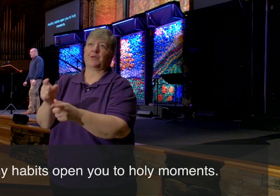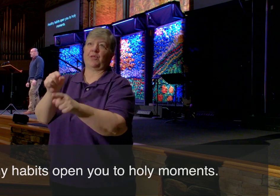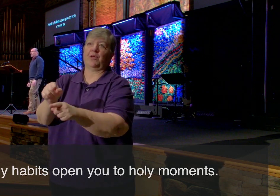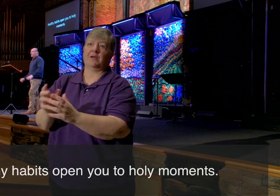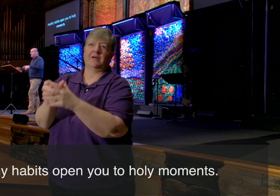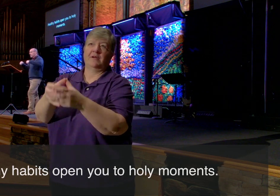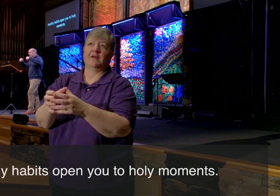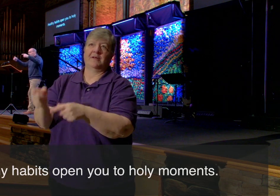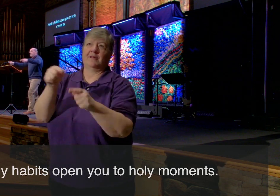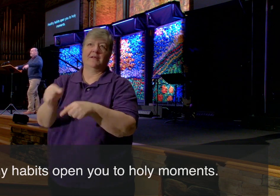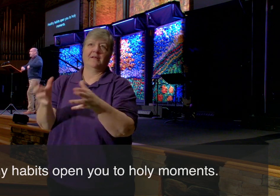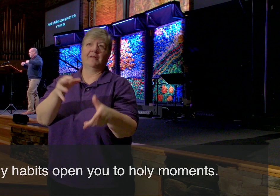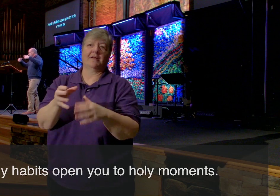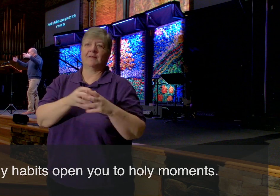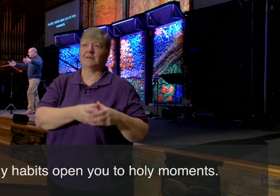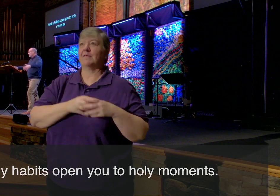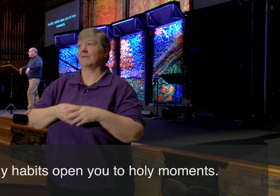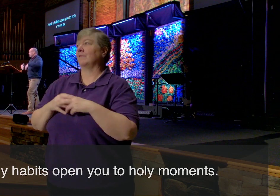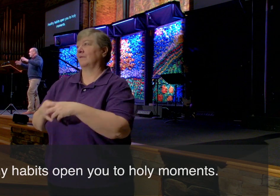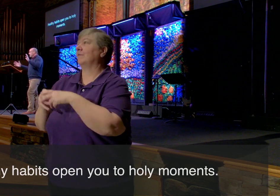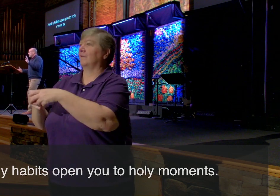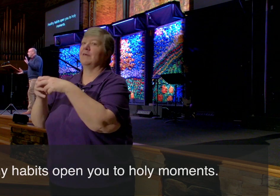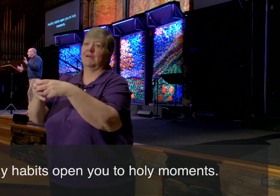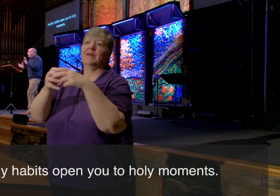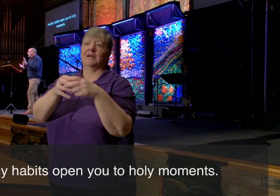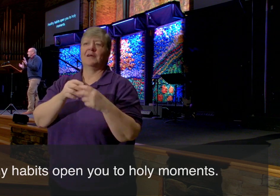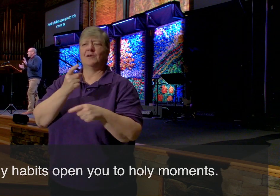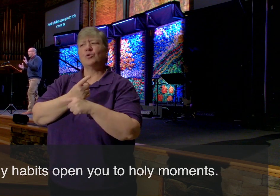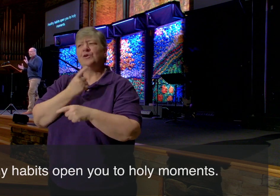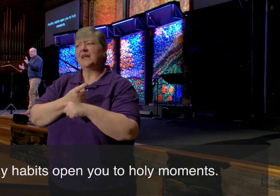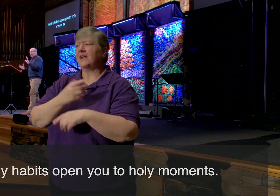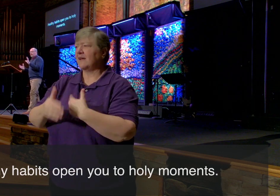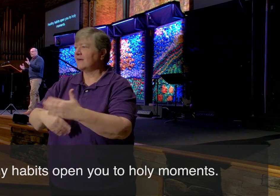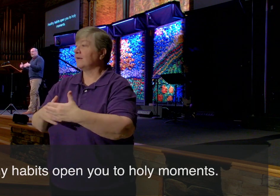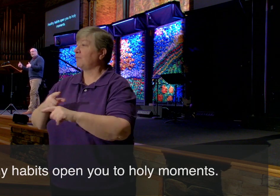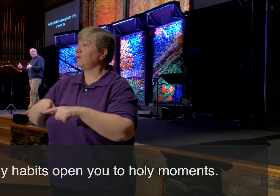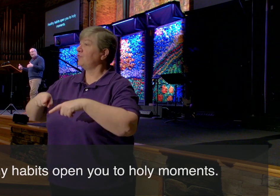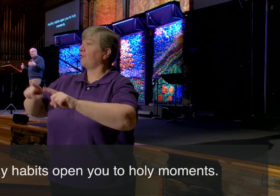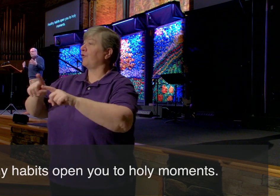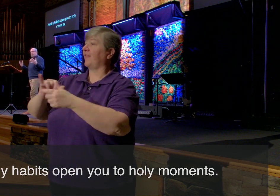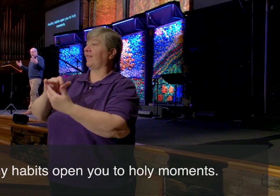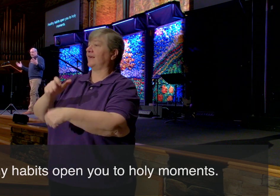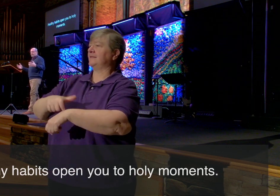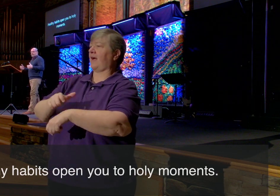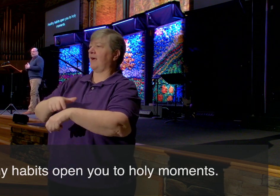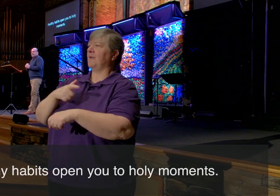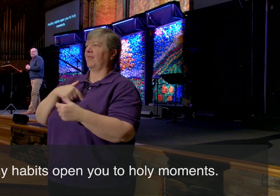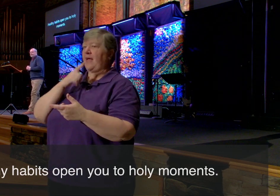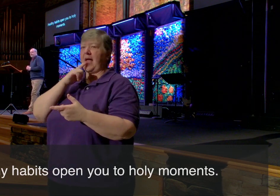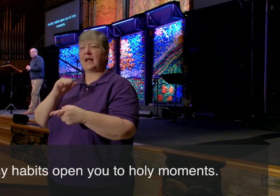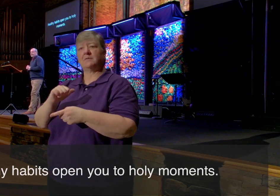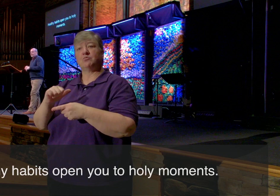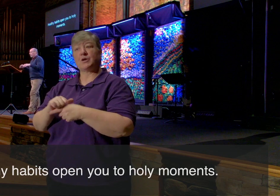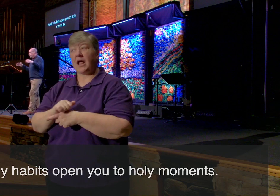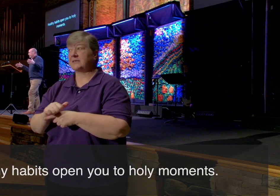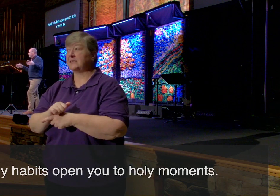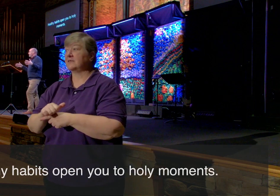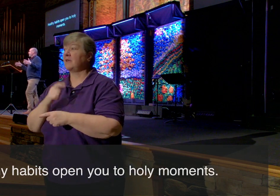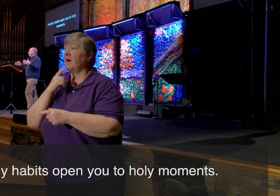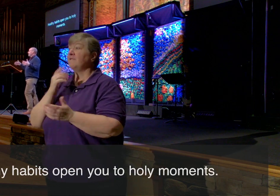synagogue this Sabbath. And they just did these routines. But within the midst of that, they had these